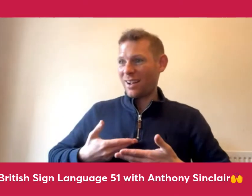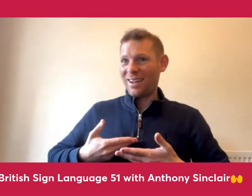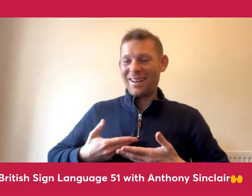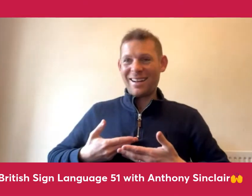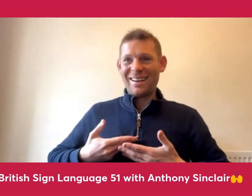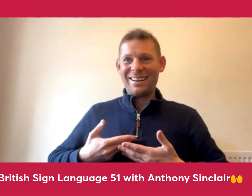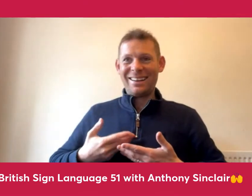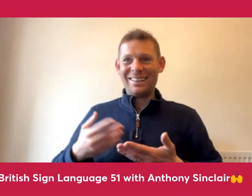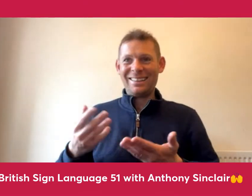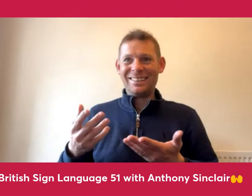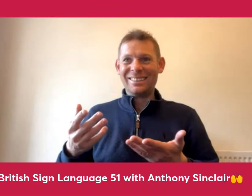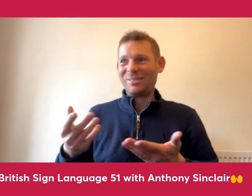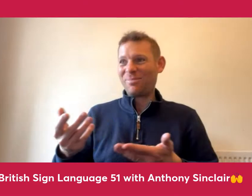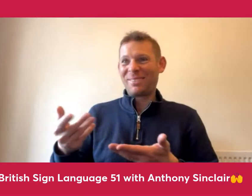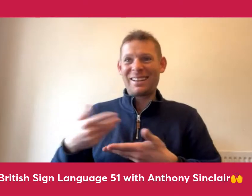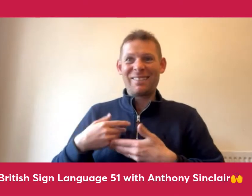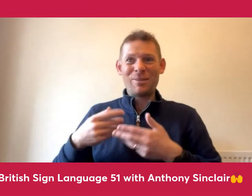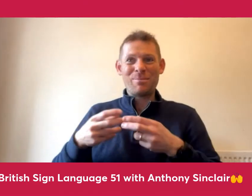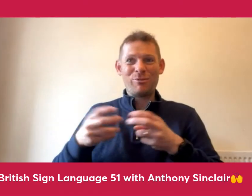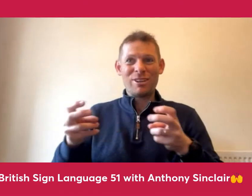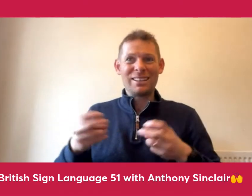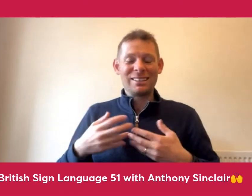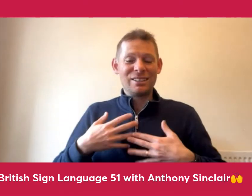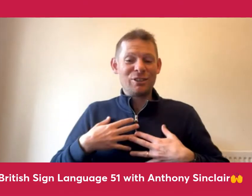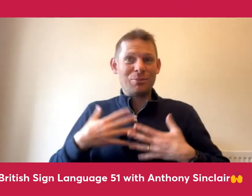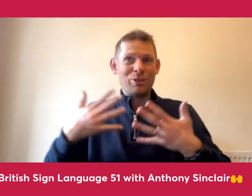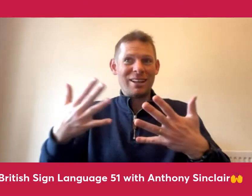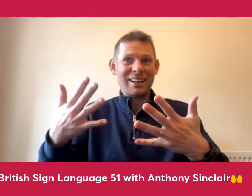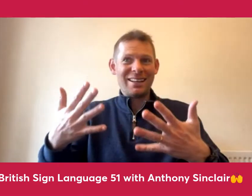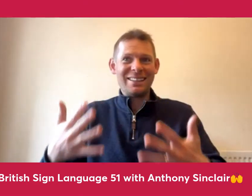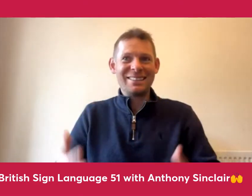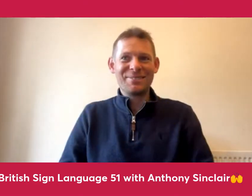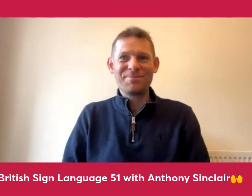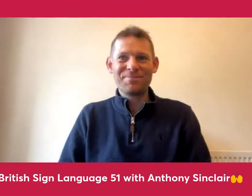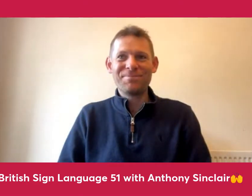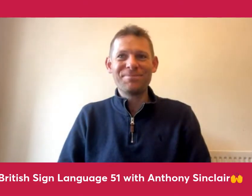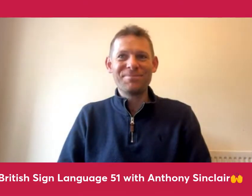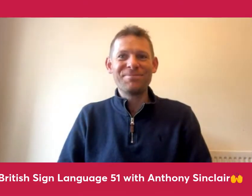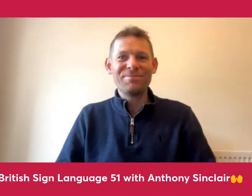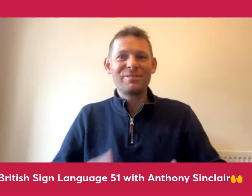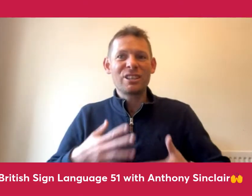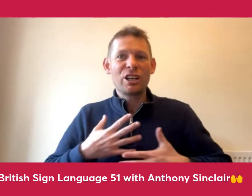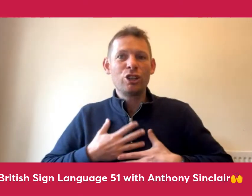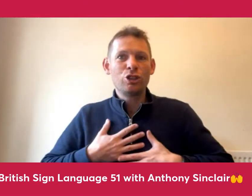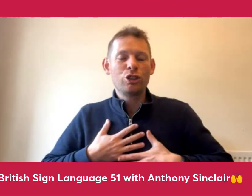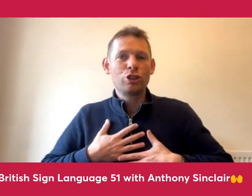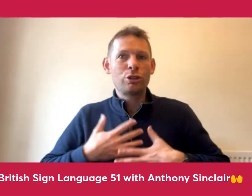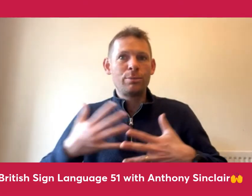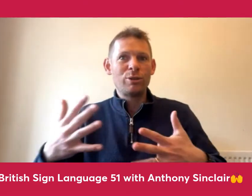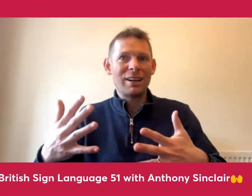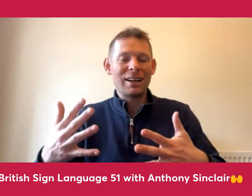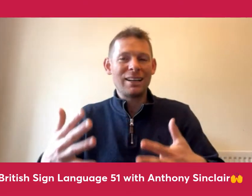Surprise. Wouldn't it be lovely if someone gave you a surprise present as a holiday?